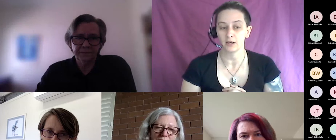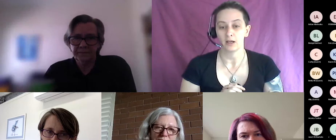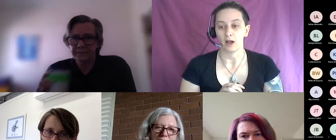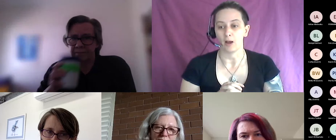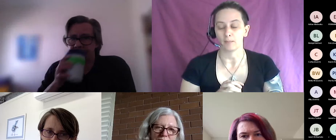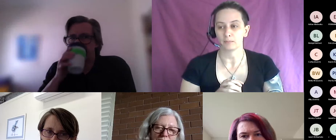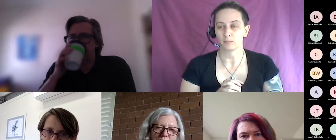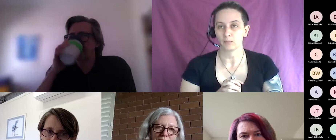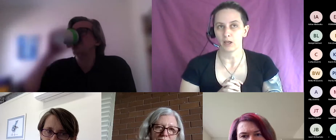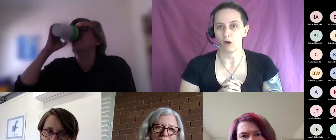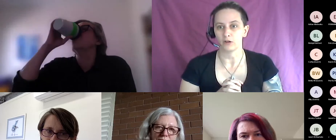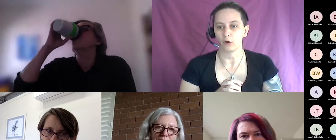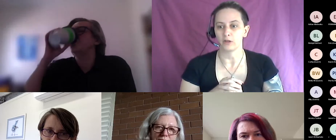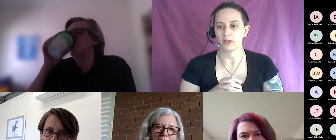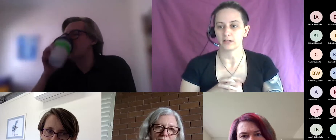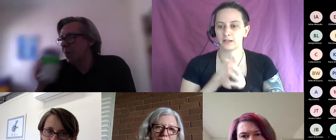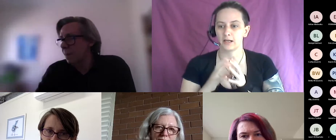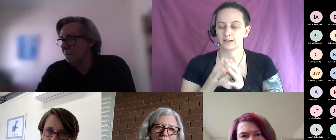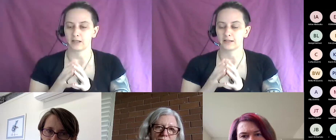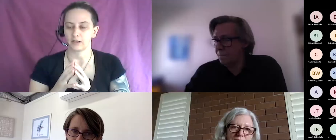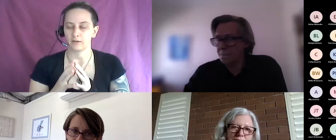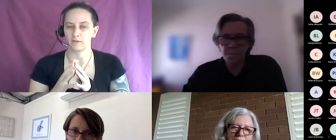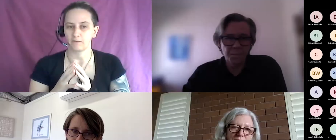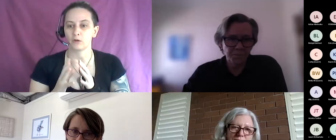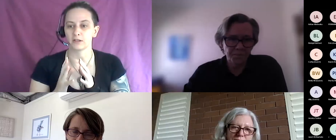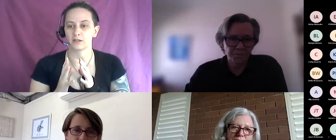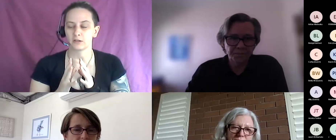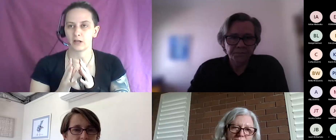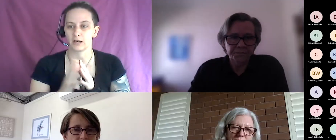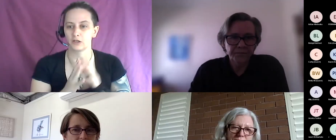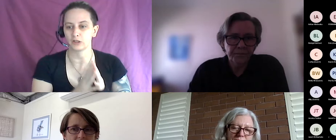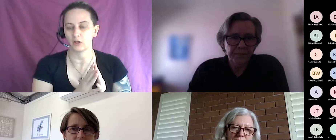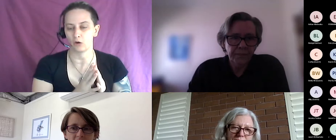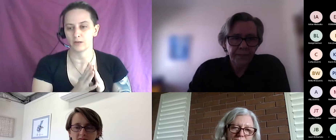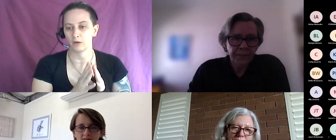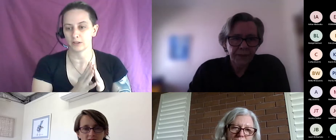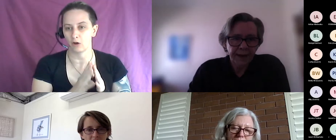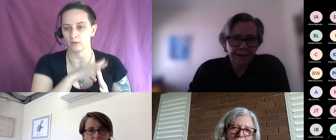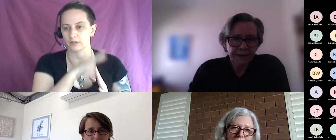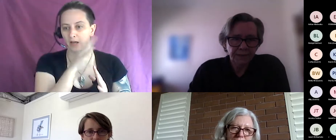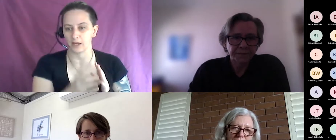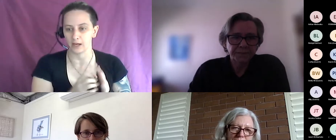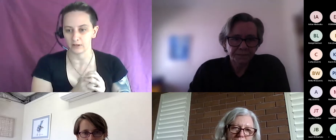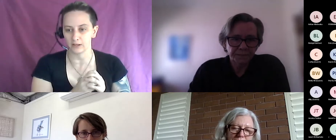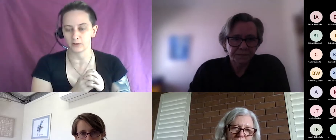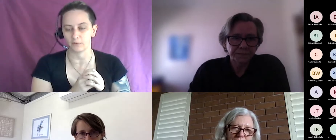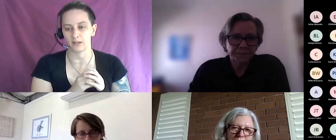others. I don't think it's necessarily focused initially on keyword sign. It was other areas,